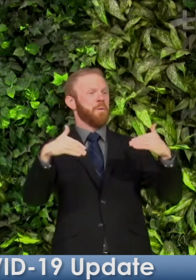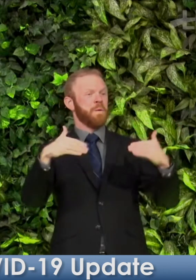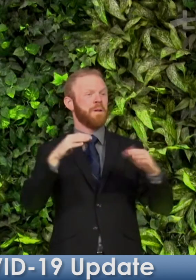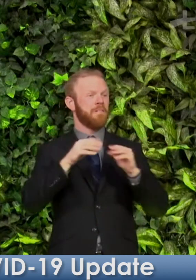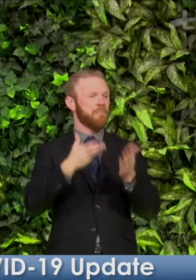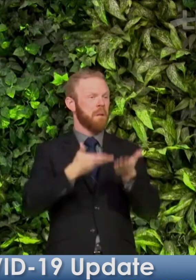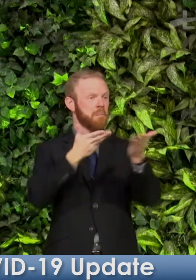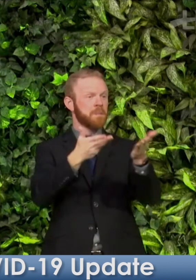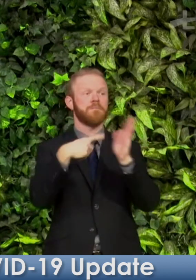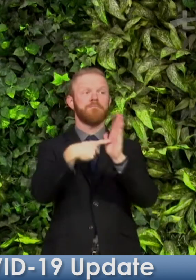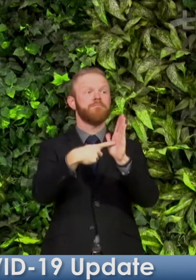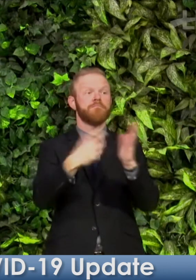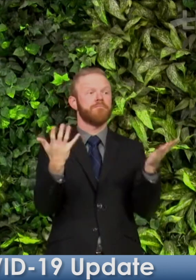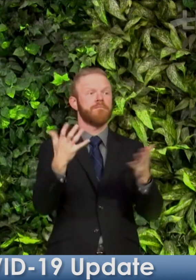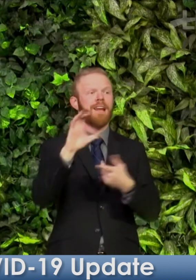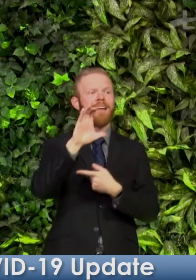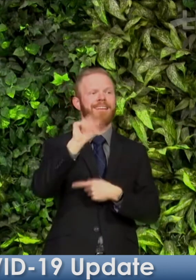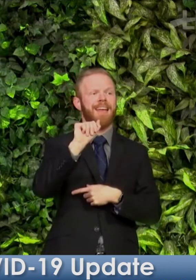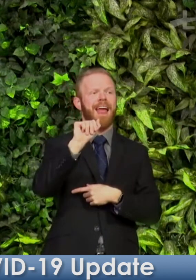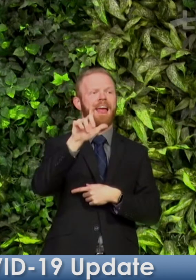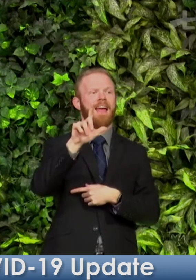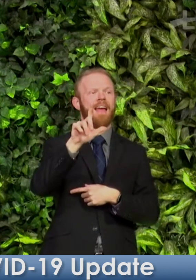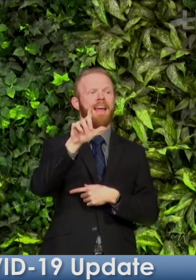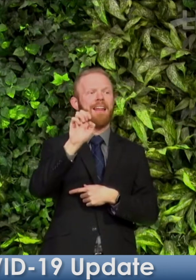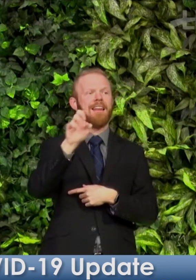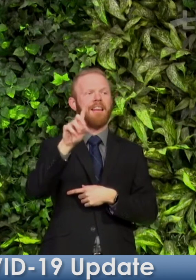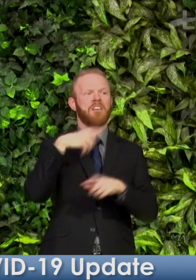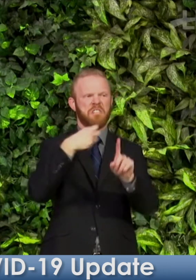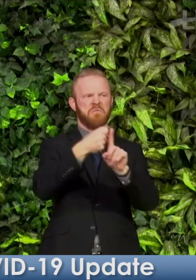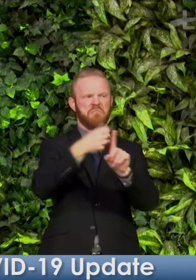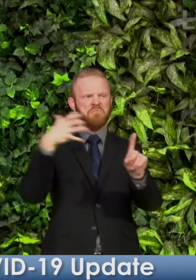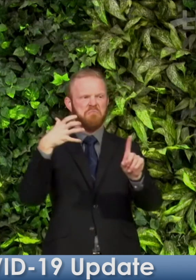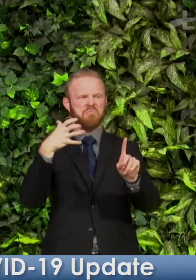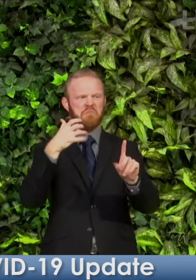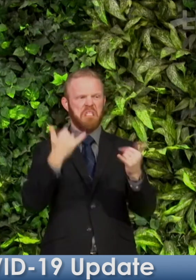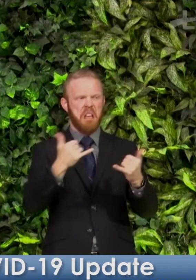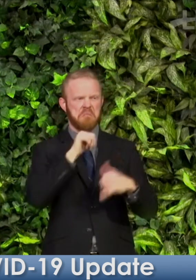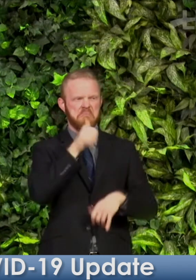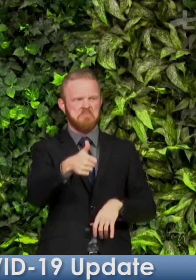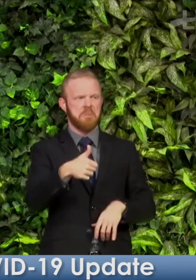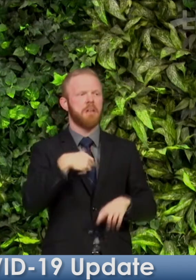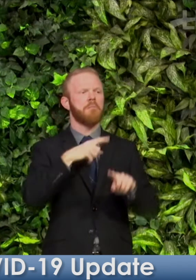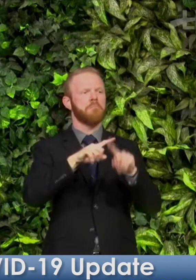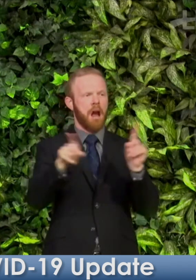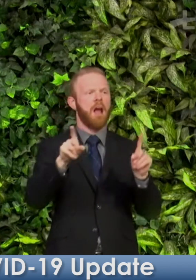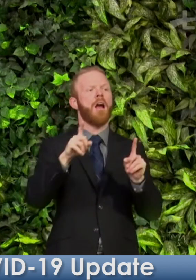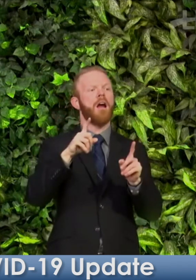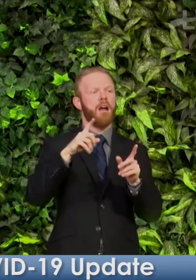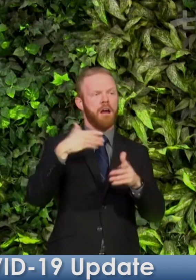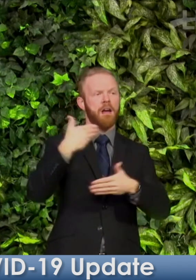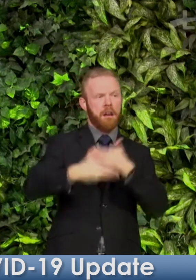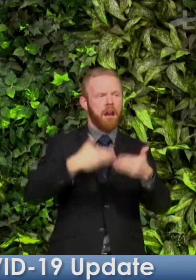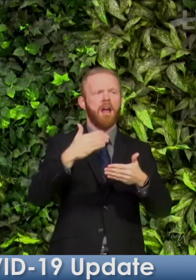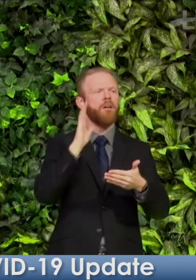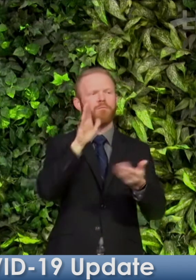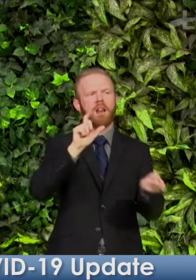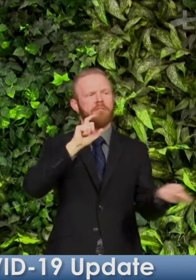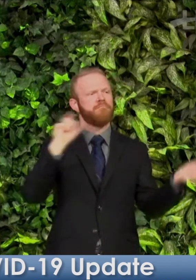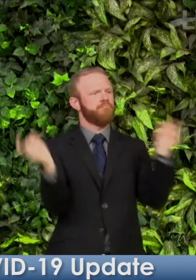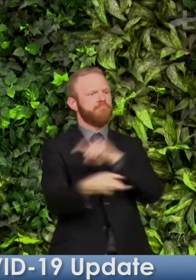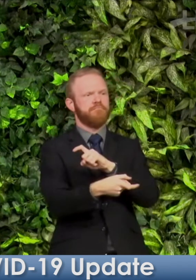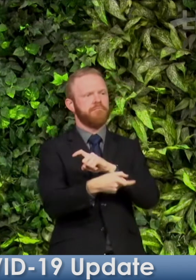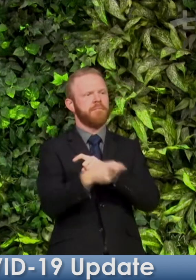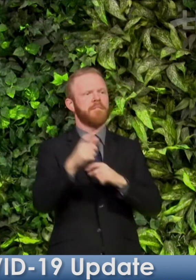the details, but it is a once-in-a-generation complete reform of our Medi-Cal system, Medicaid, nationwide